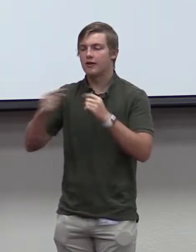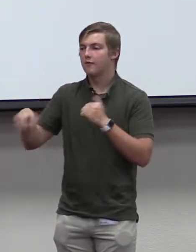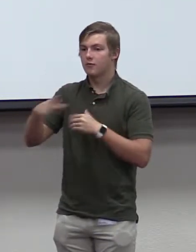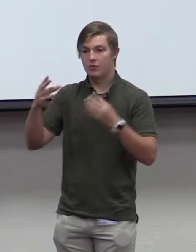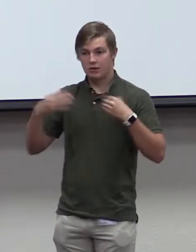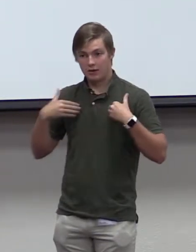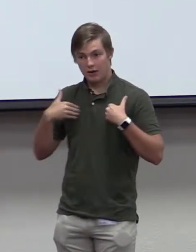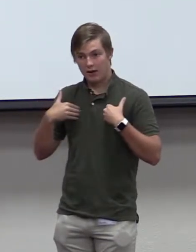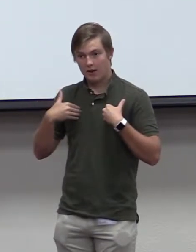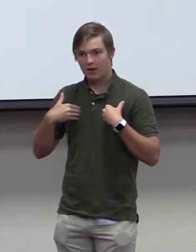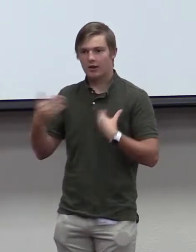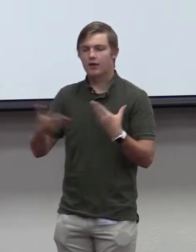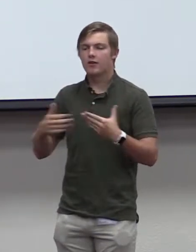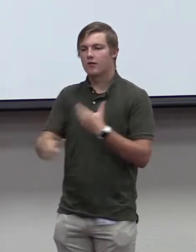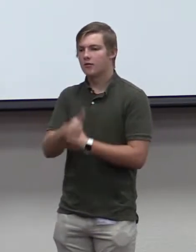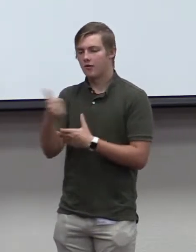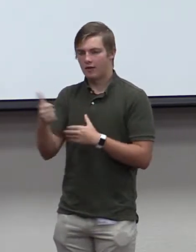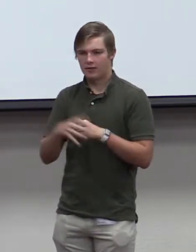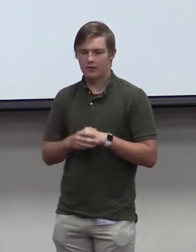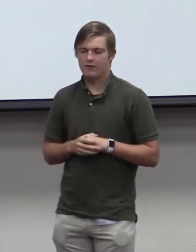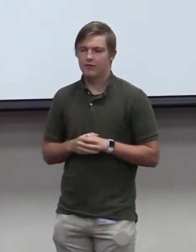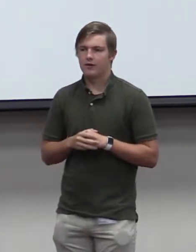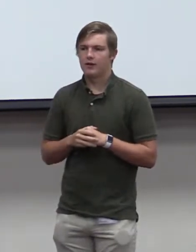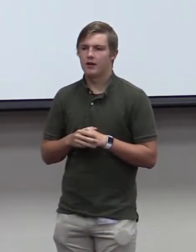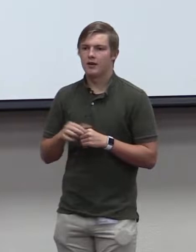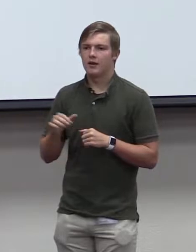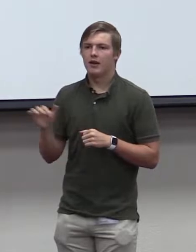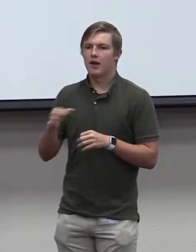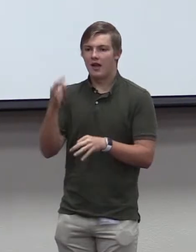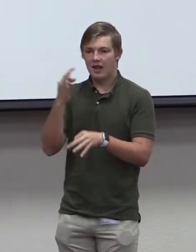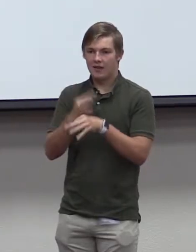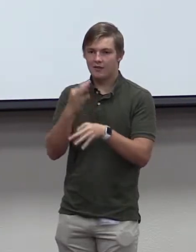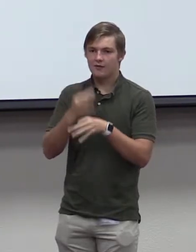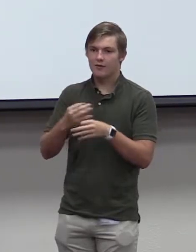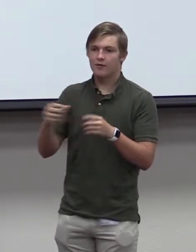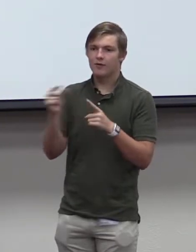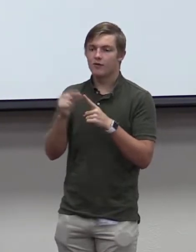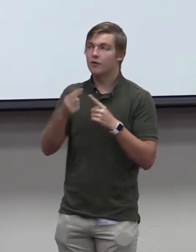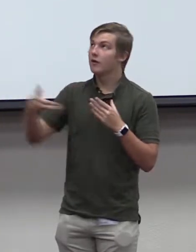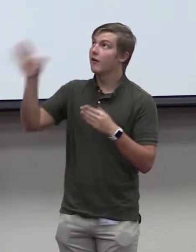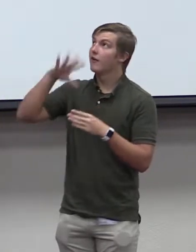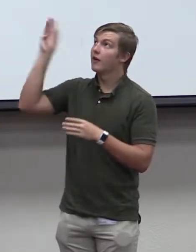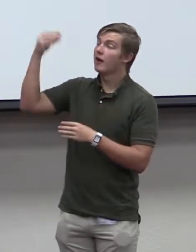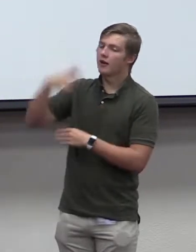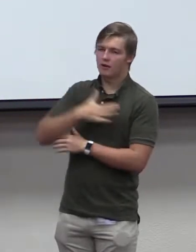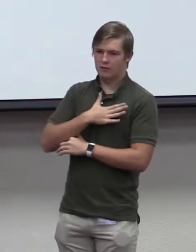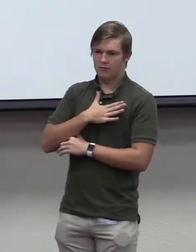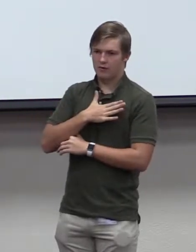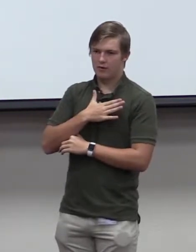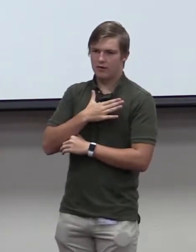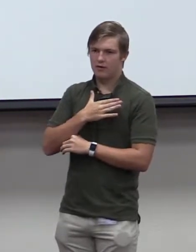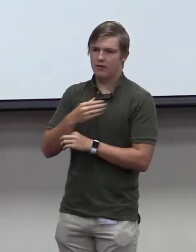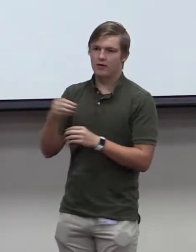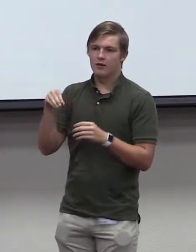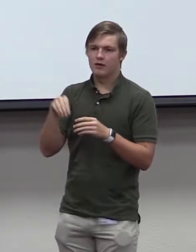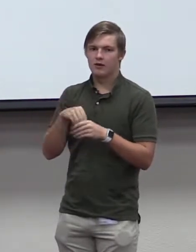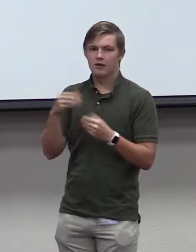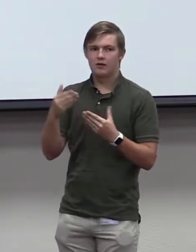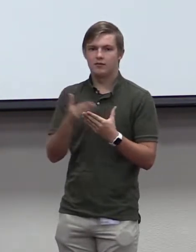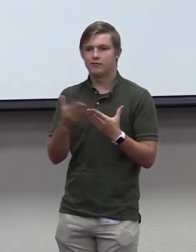received to serve others, as faithful stewards of God's grace in its various